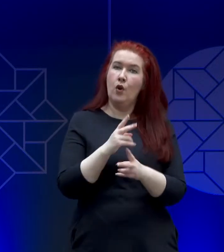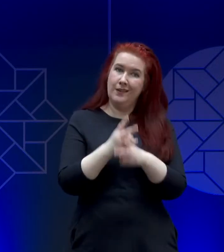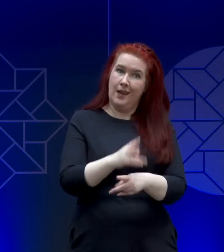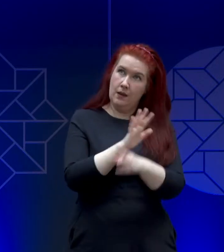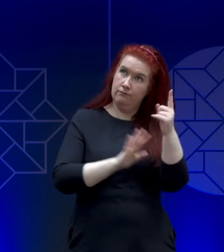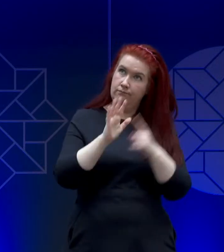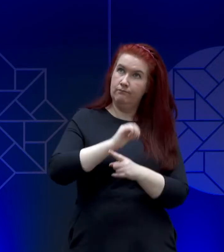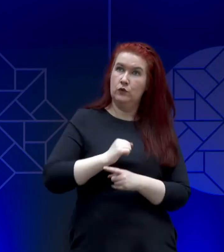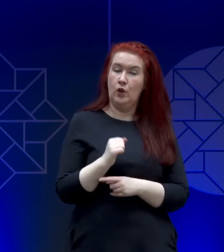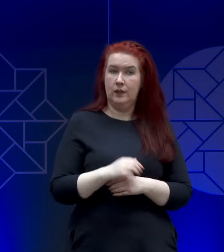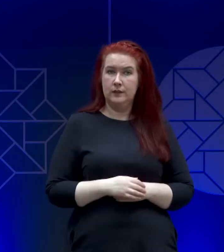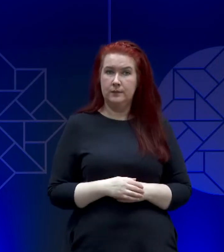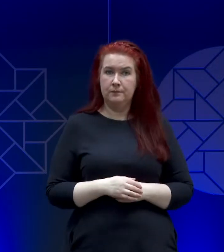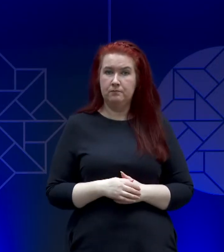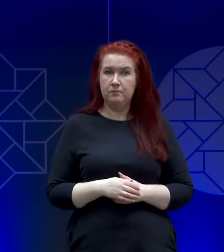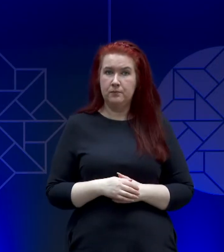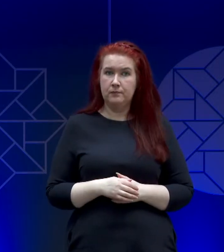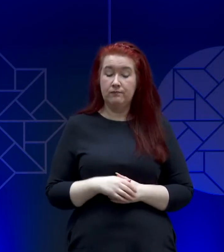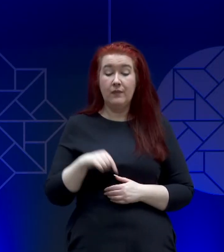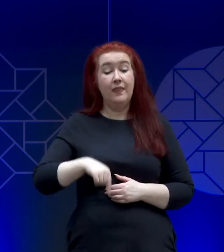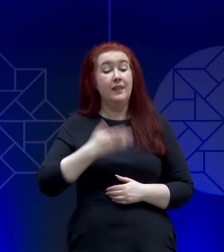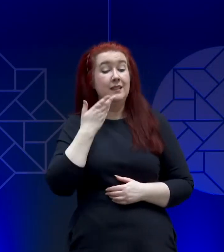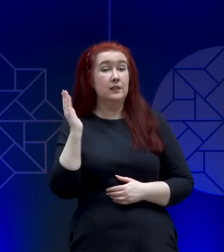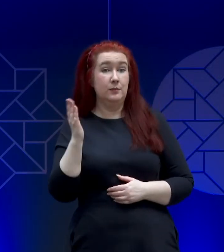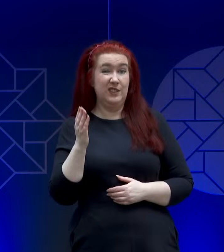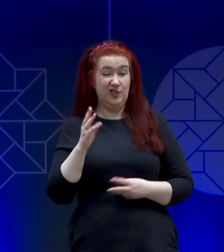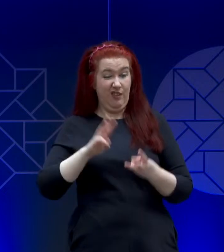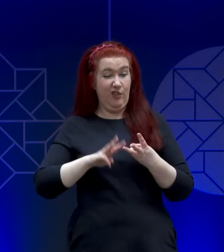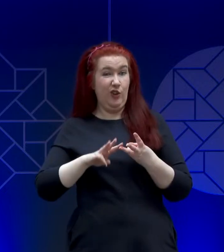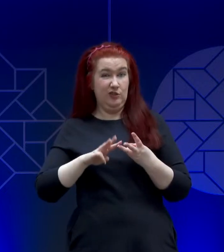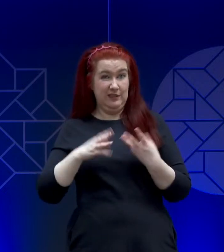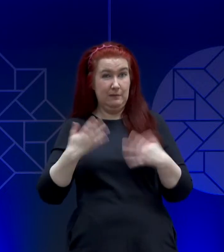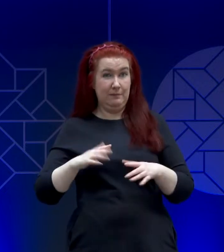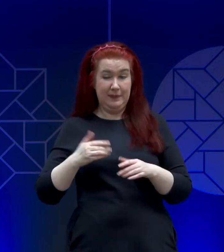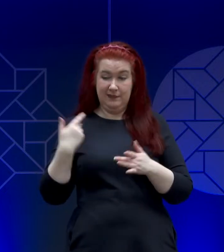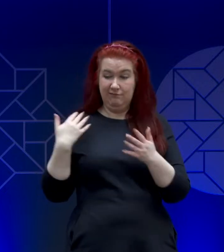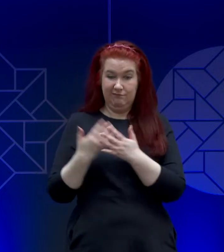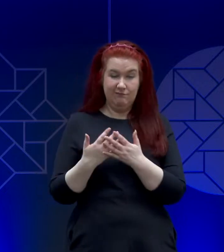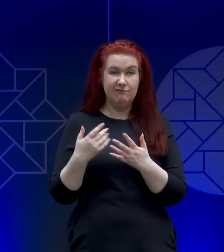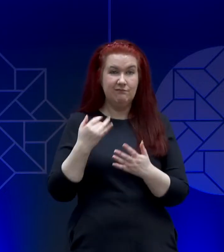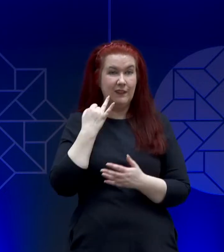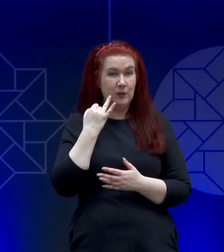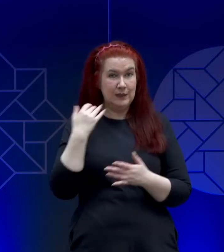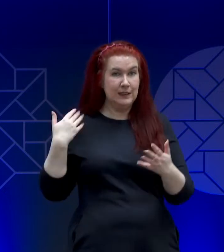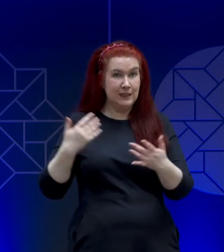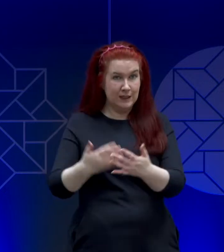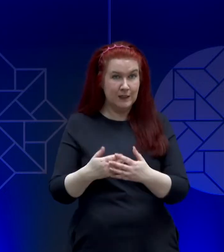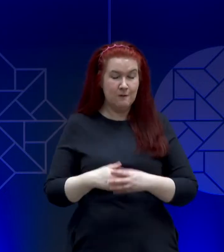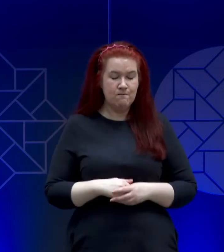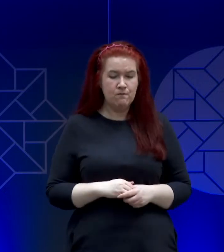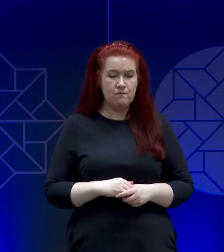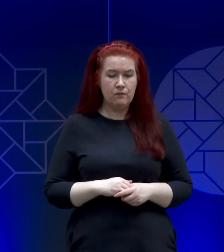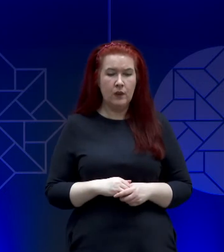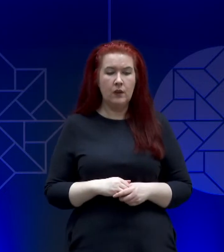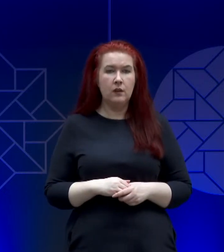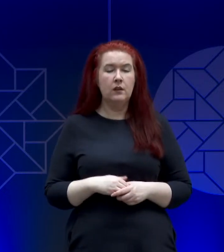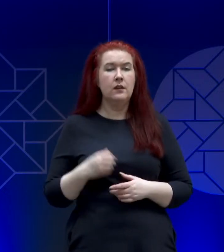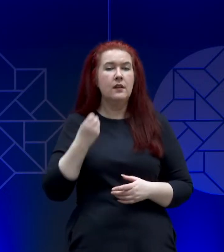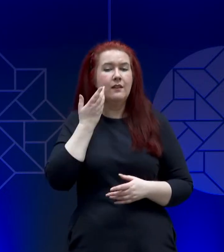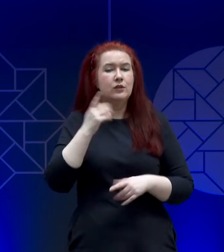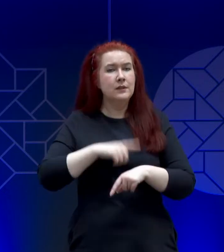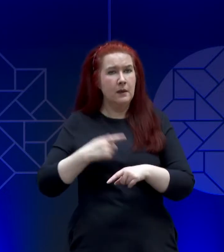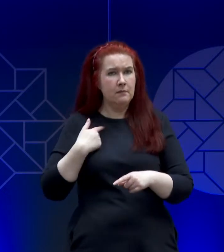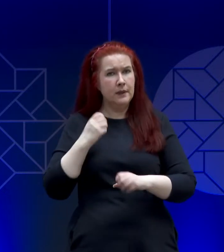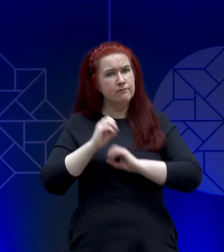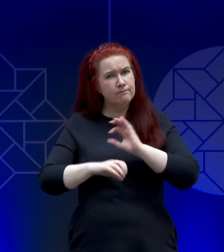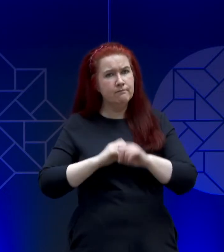This is the third in a series of speeches I've delivered in recent weeks. In each, I've spoken about the importance of